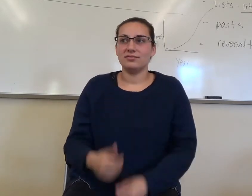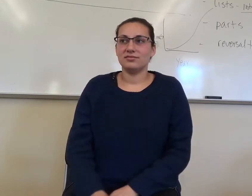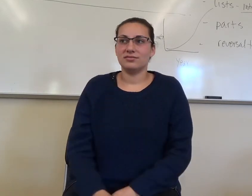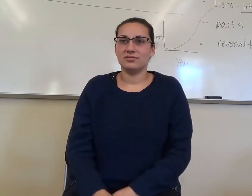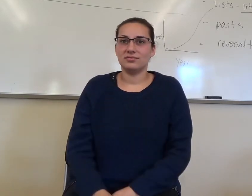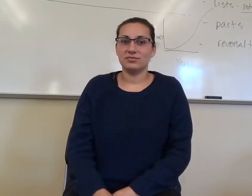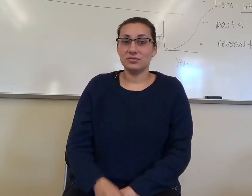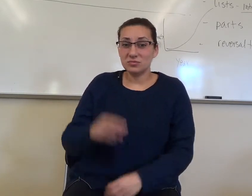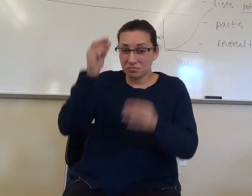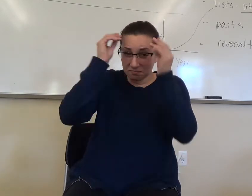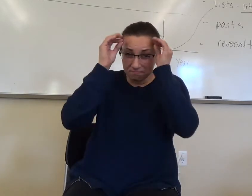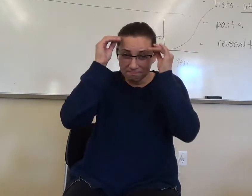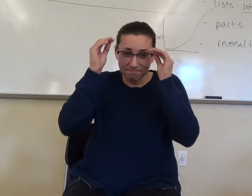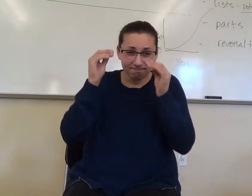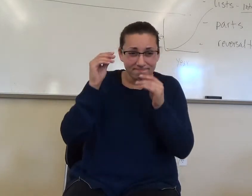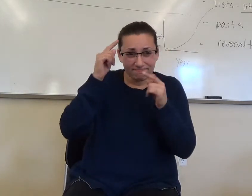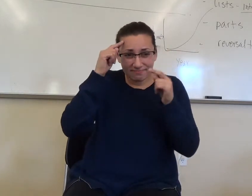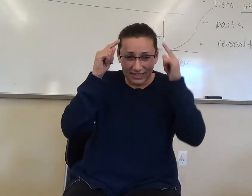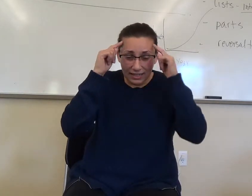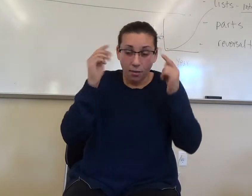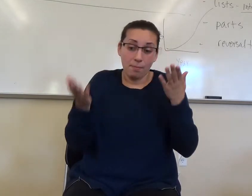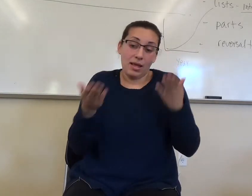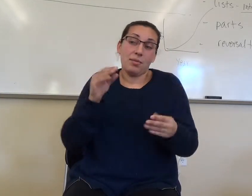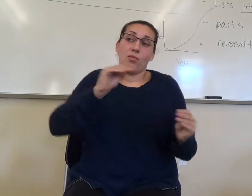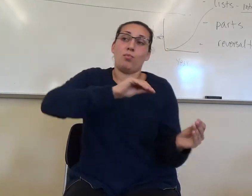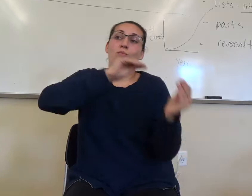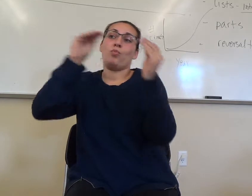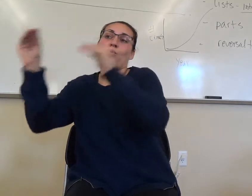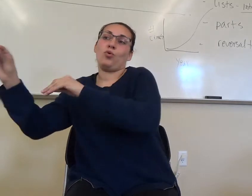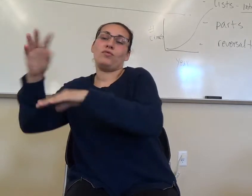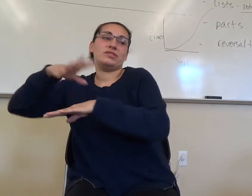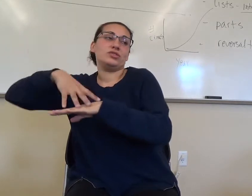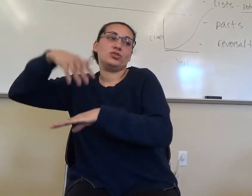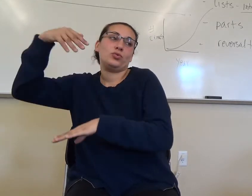move to Sweden. Okay, so yeah, 12 months